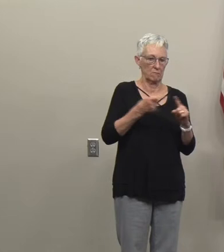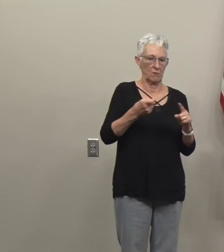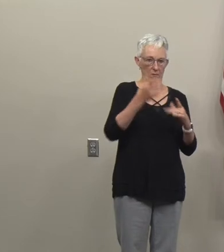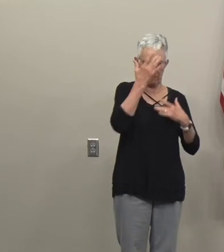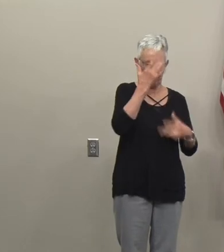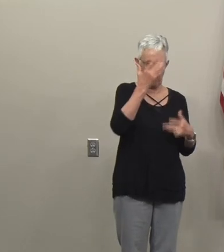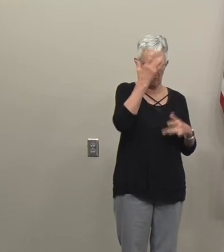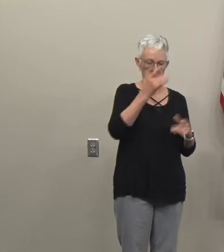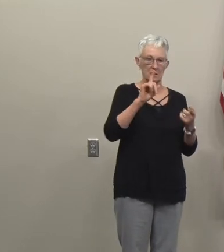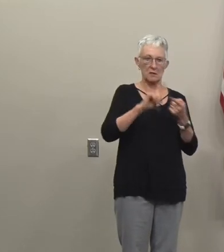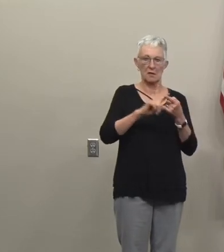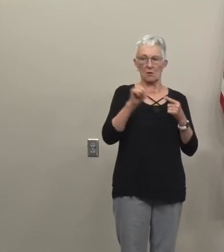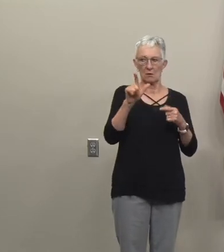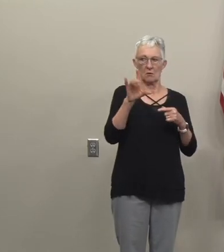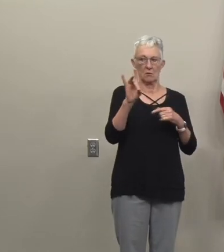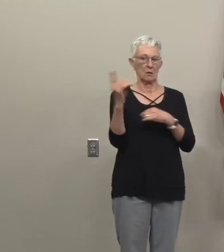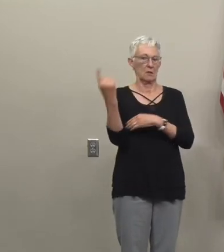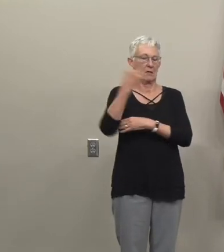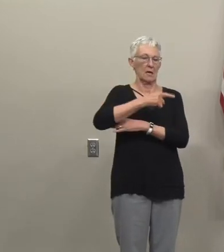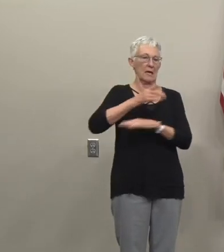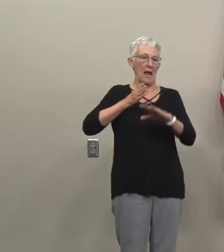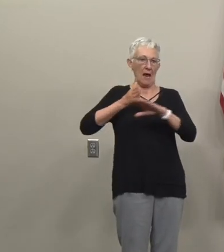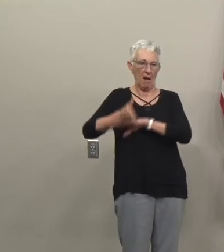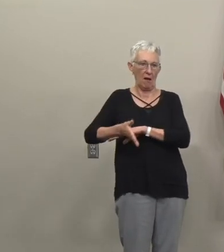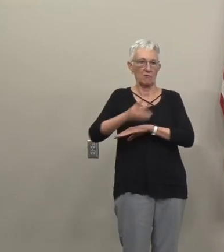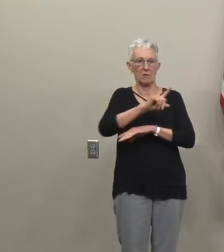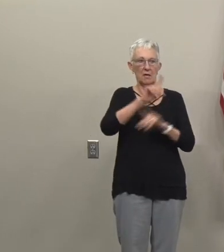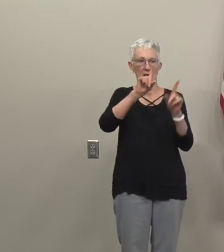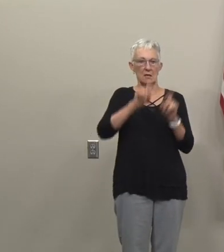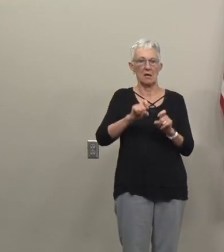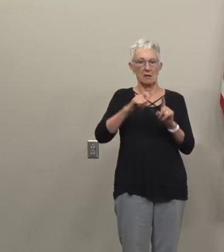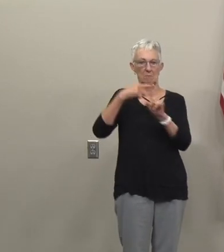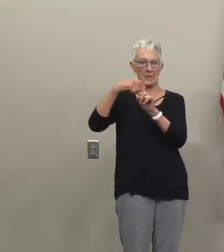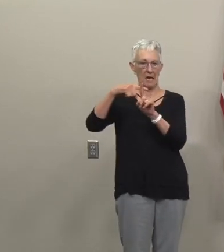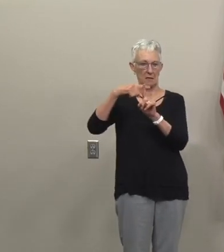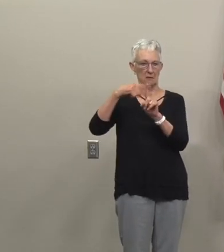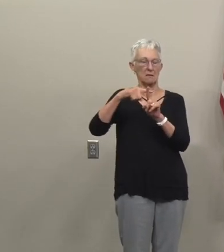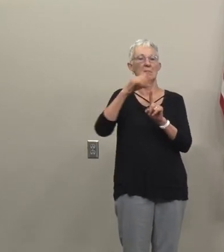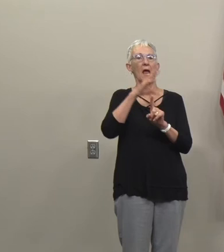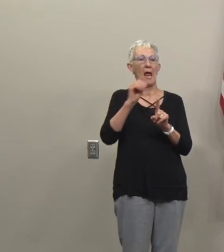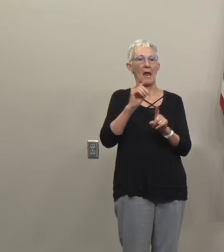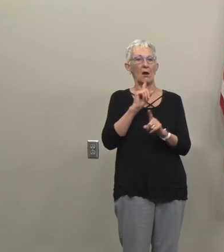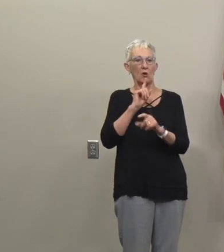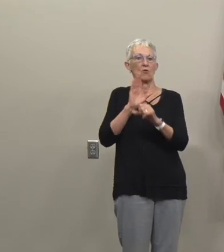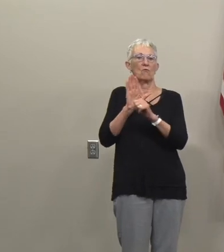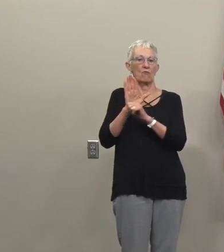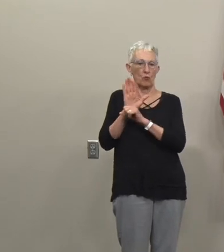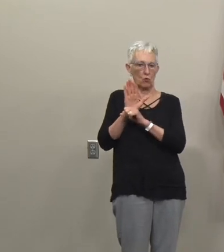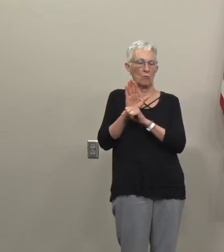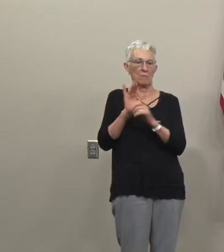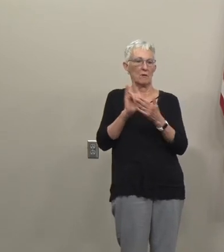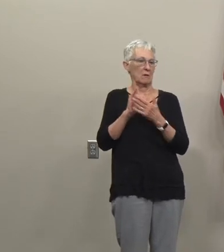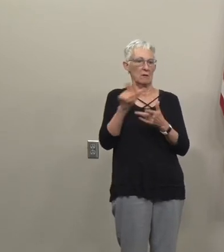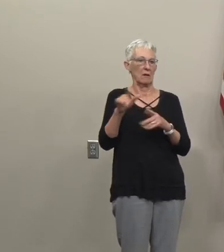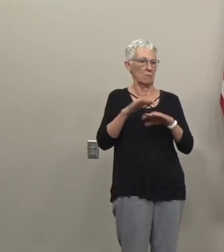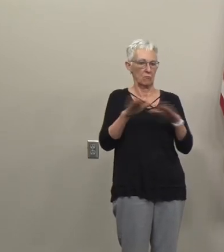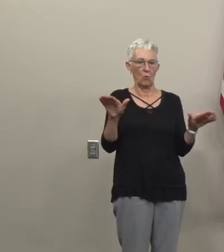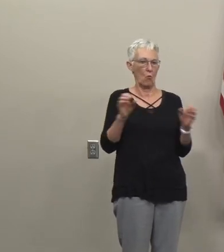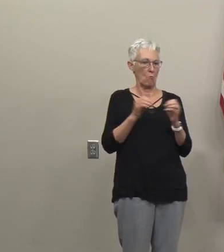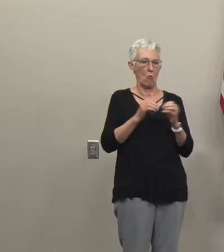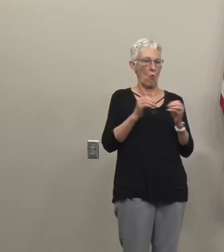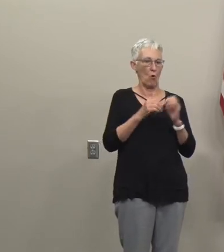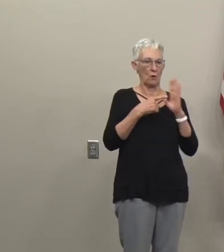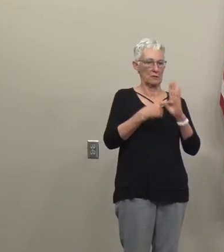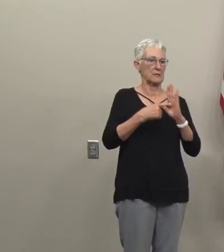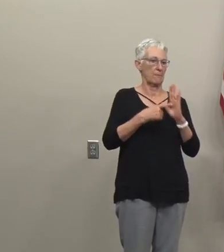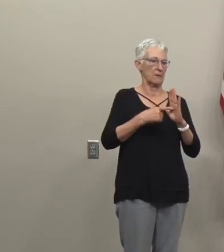until 28 days after they test positive for COVID-19 and have been confirmed to be symptom-free. More